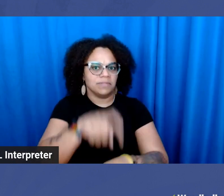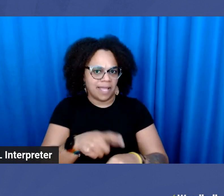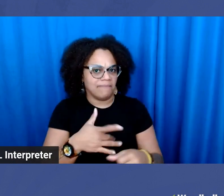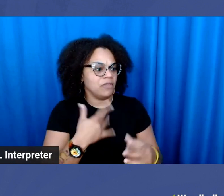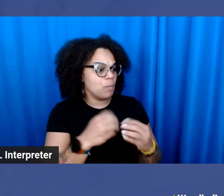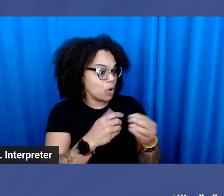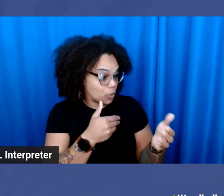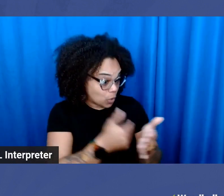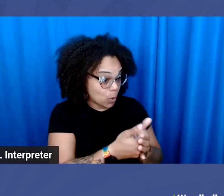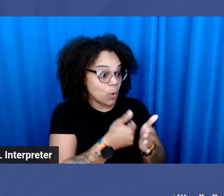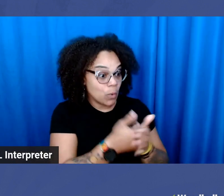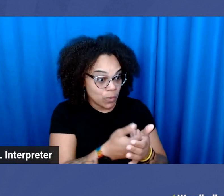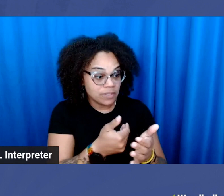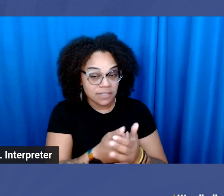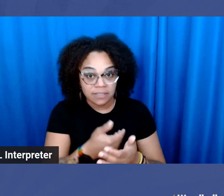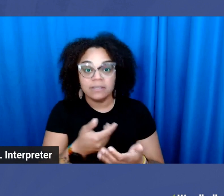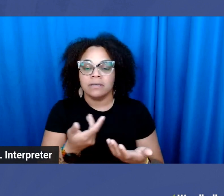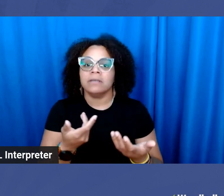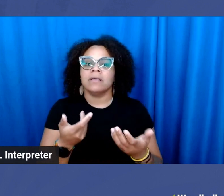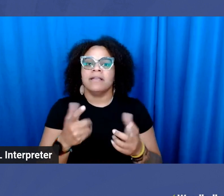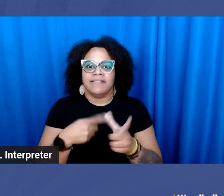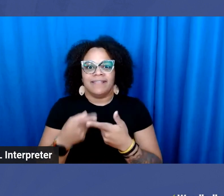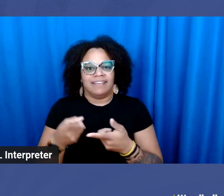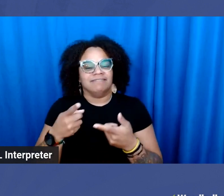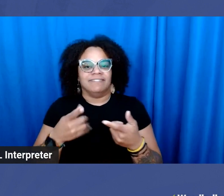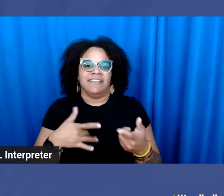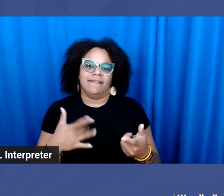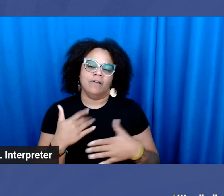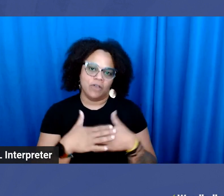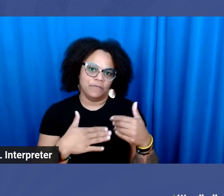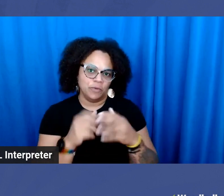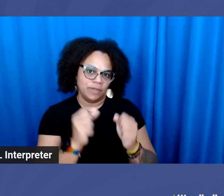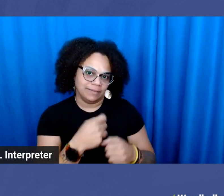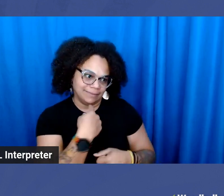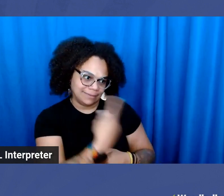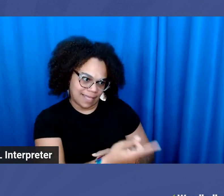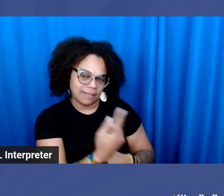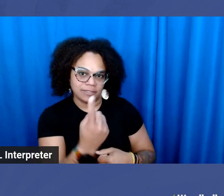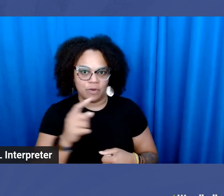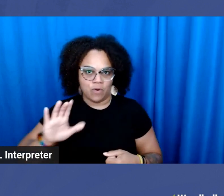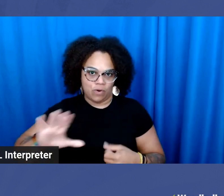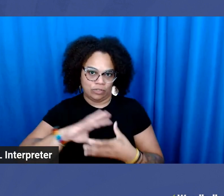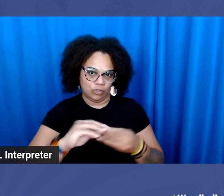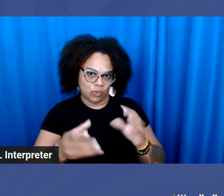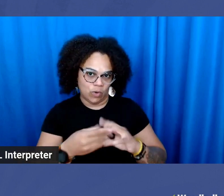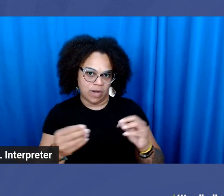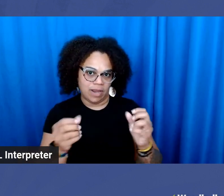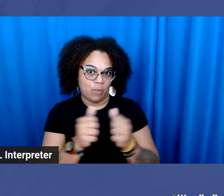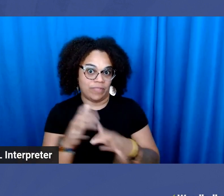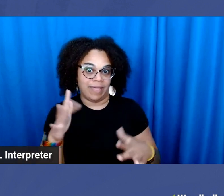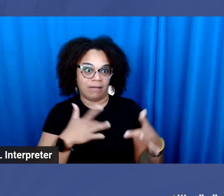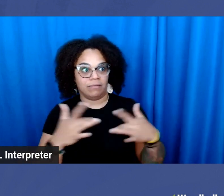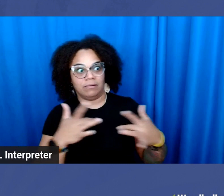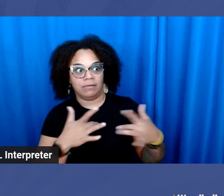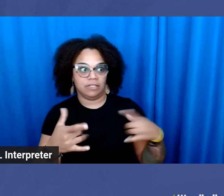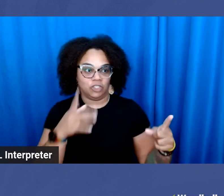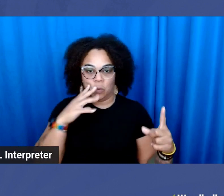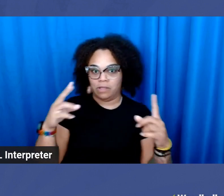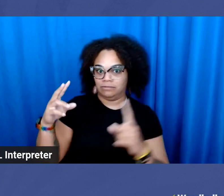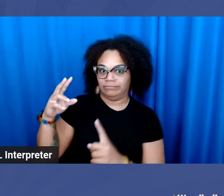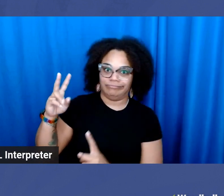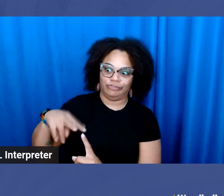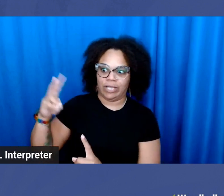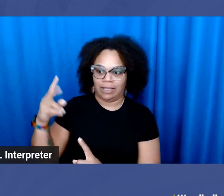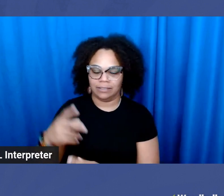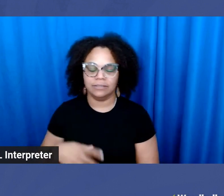about her experience with someone who would understand and not judge her. "I don't remember who it was, But I do